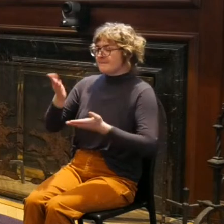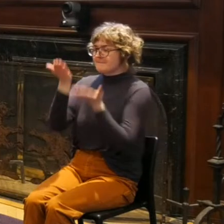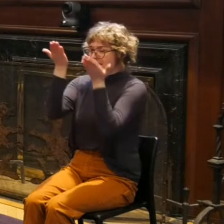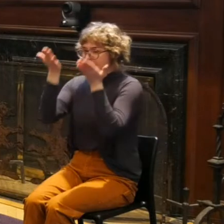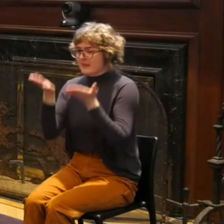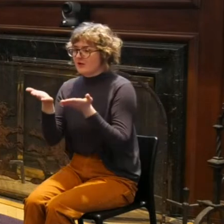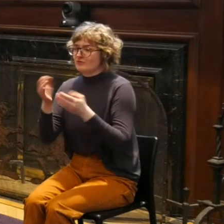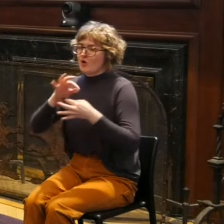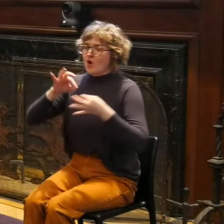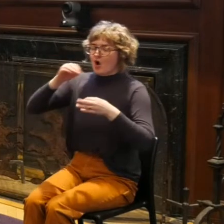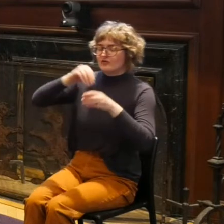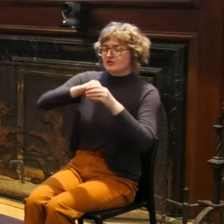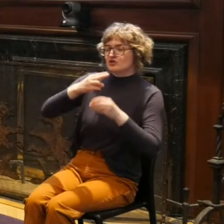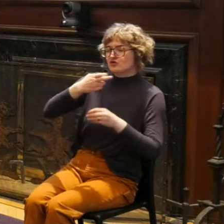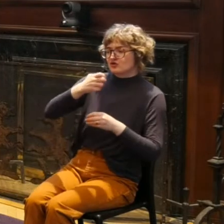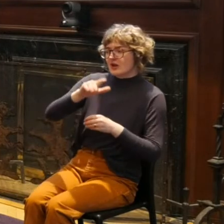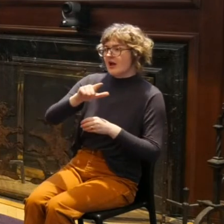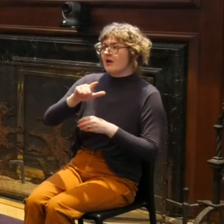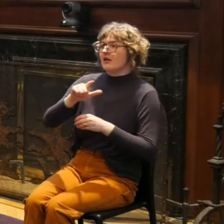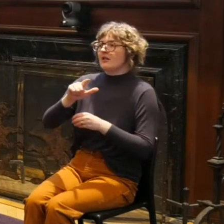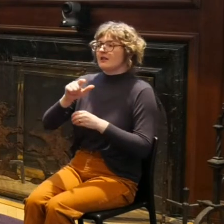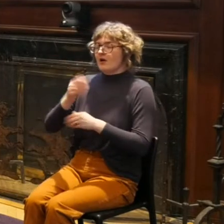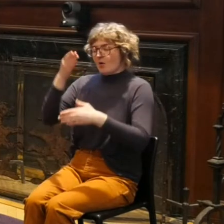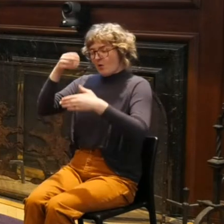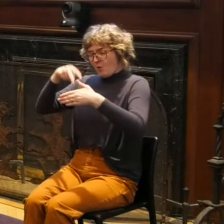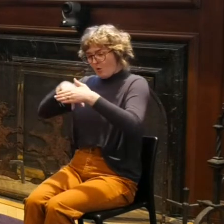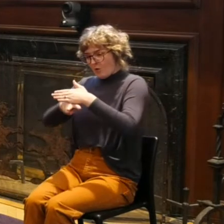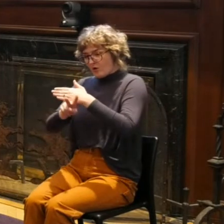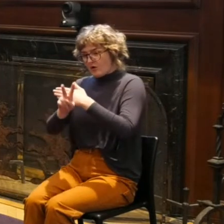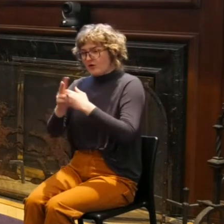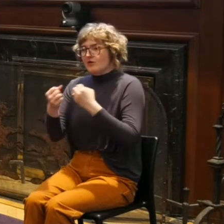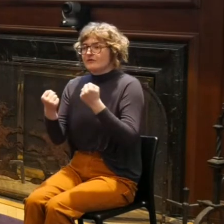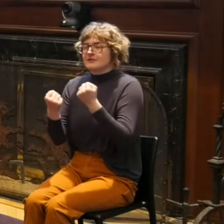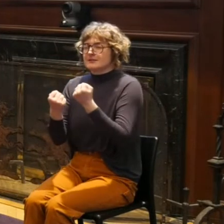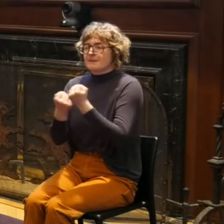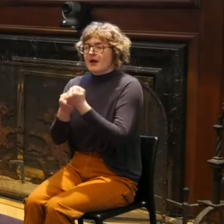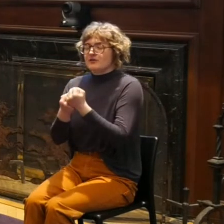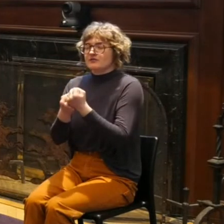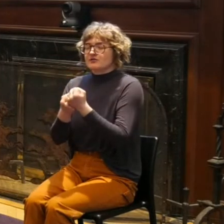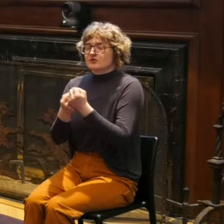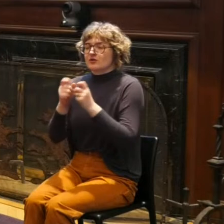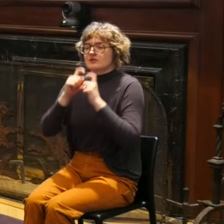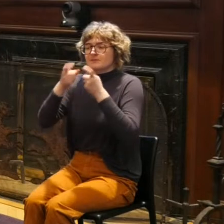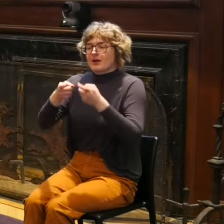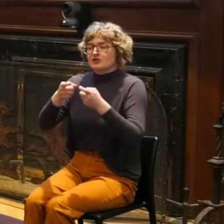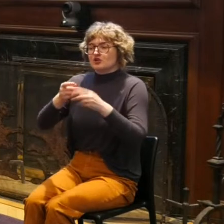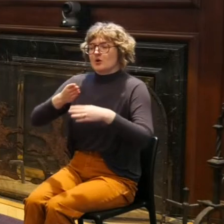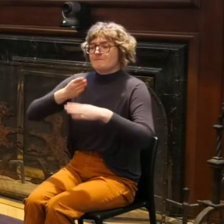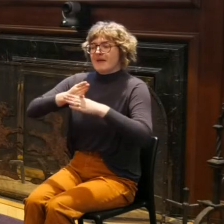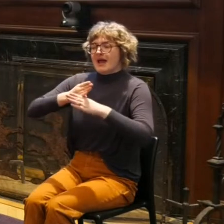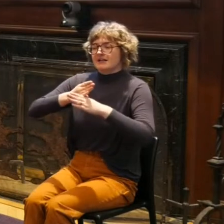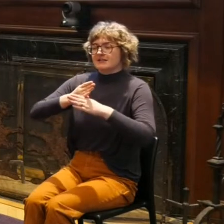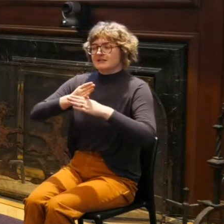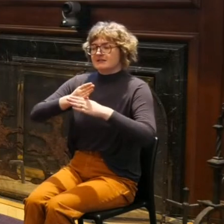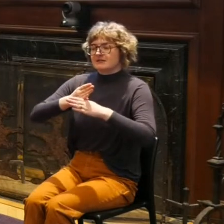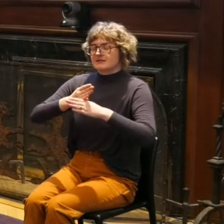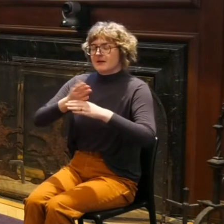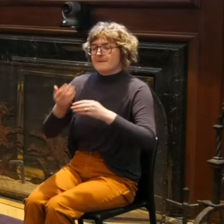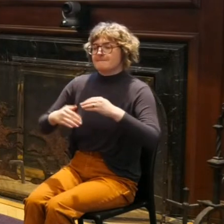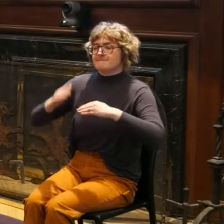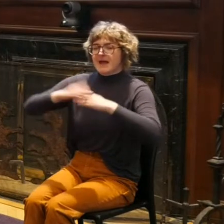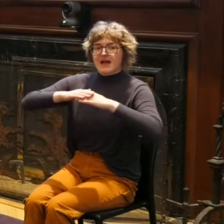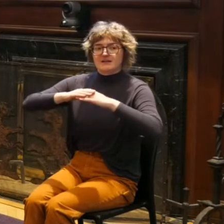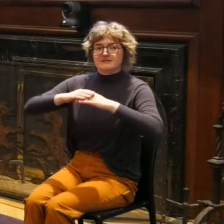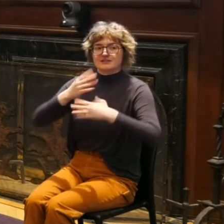shell. Oracle will sponsor your max security cell. You get all your choices in basic, silver, and